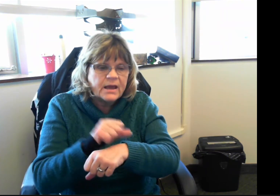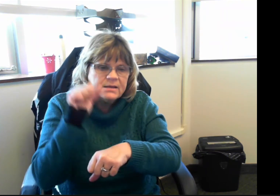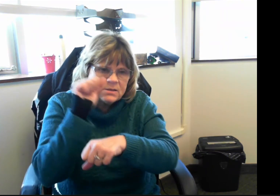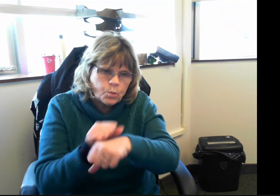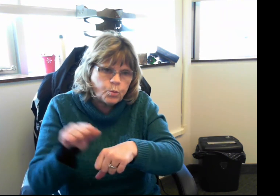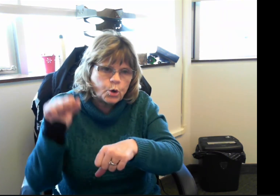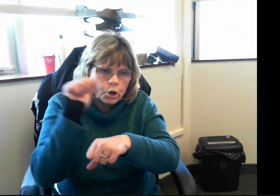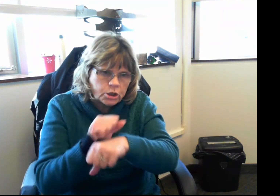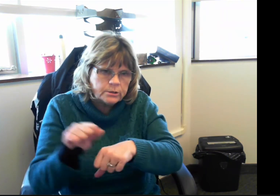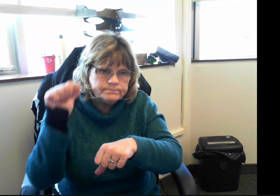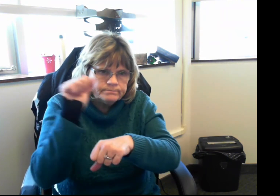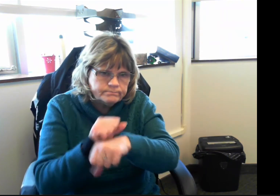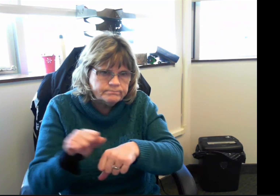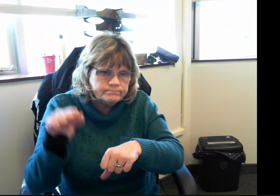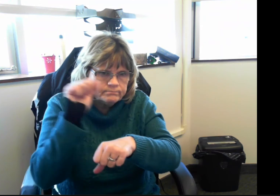Okay, so work.